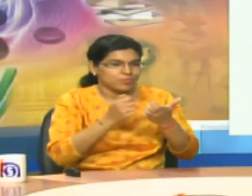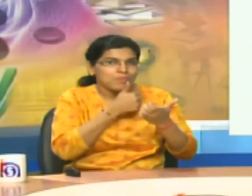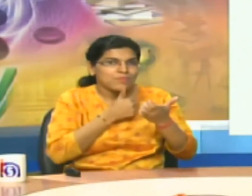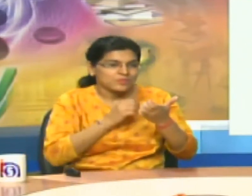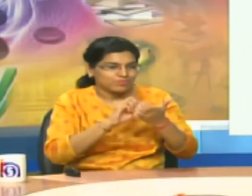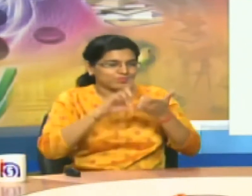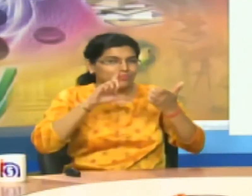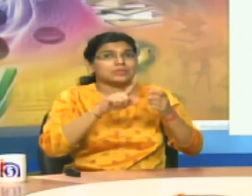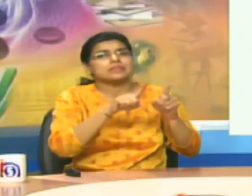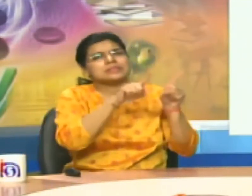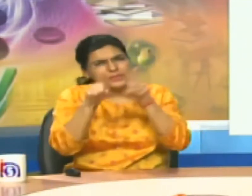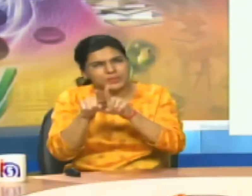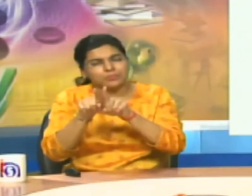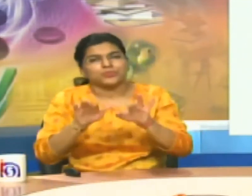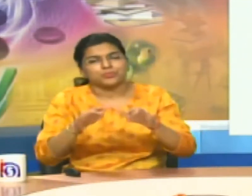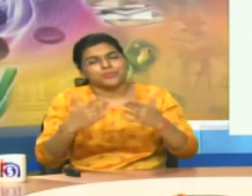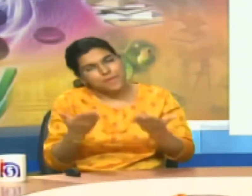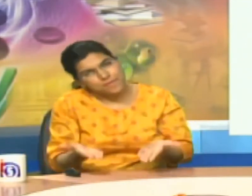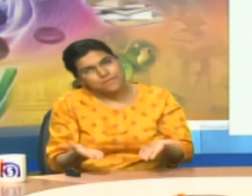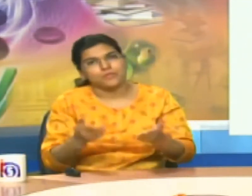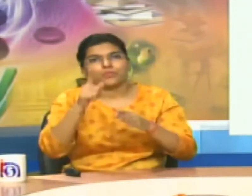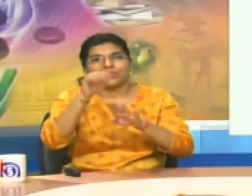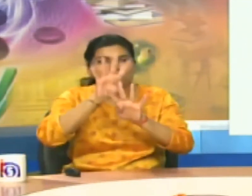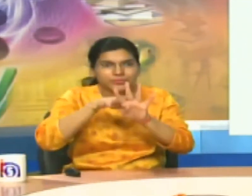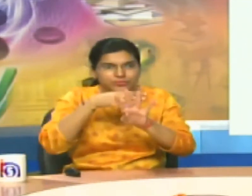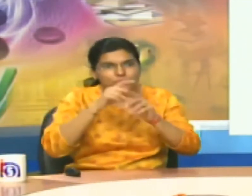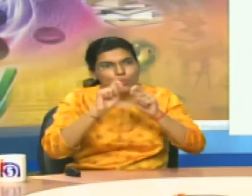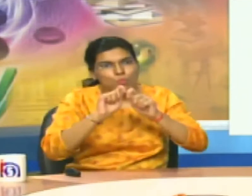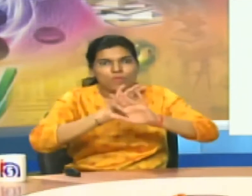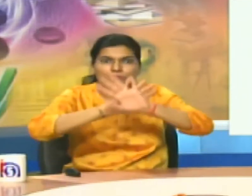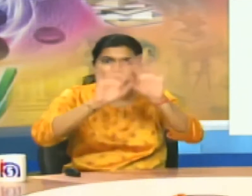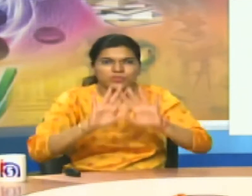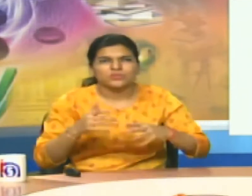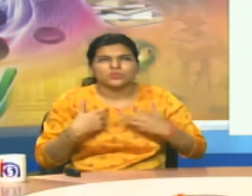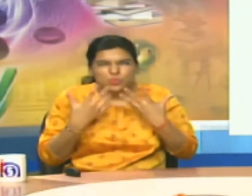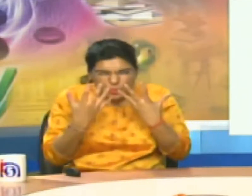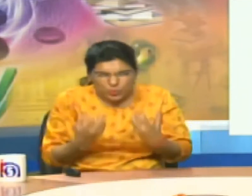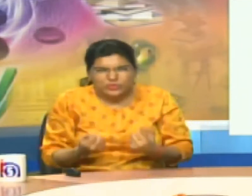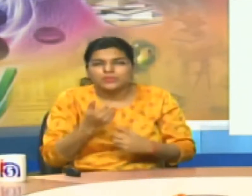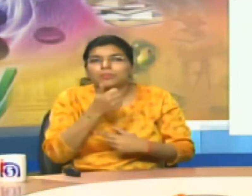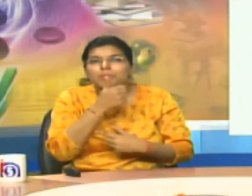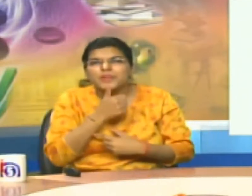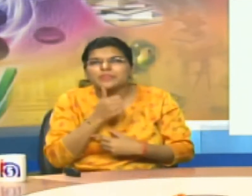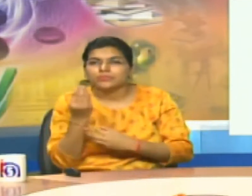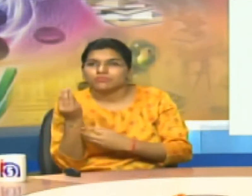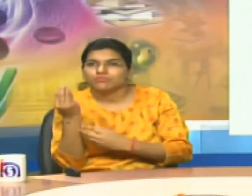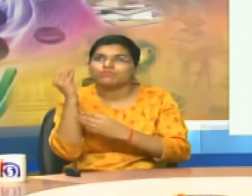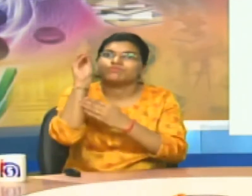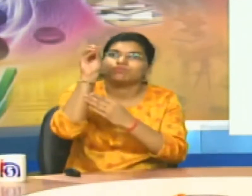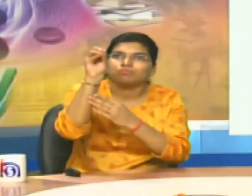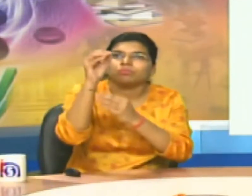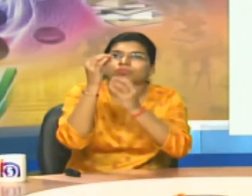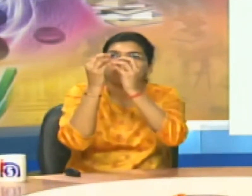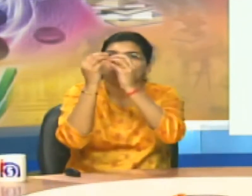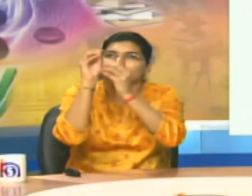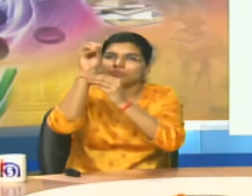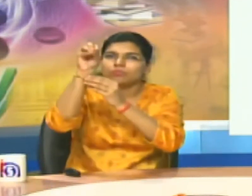As you all know that in your mobile you put your password. So, similar way it is easy to put password in the